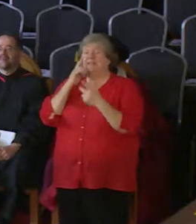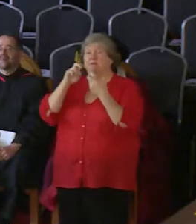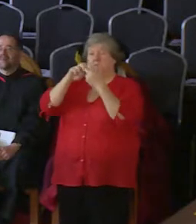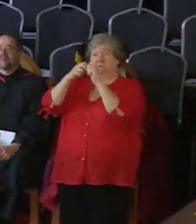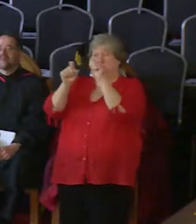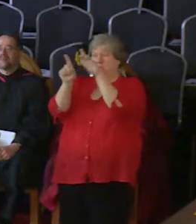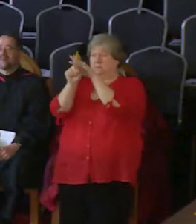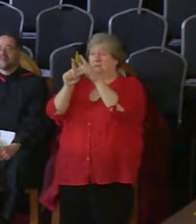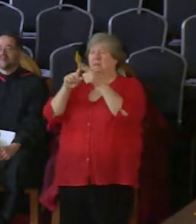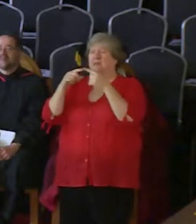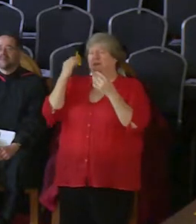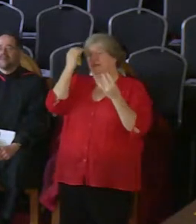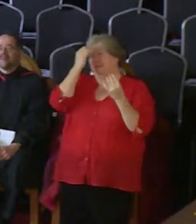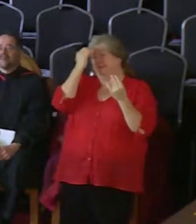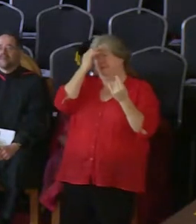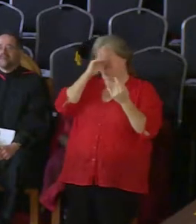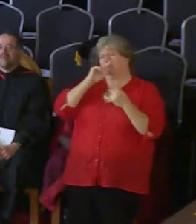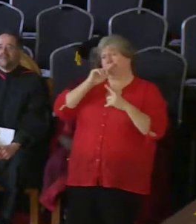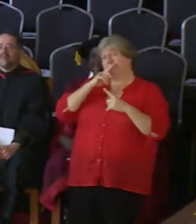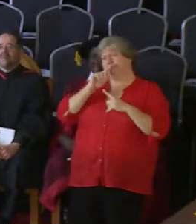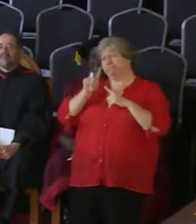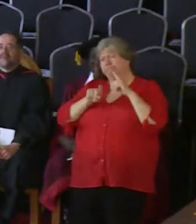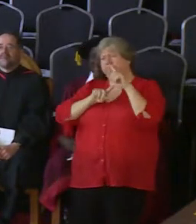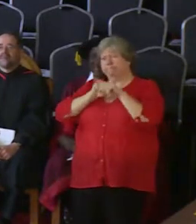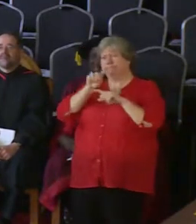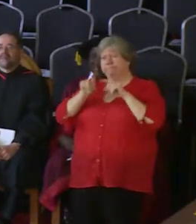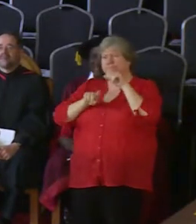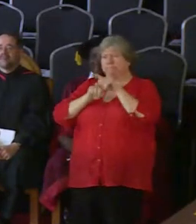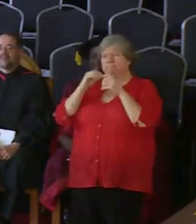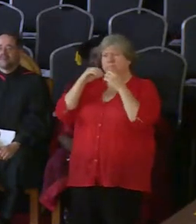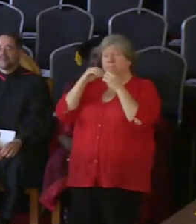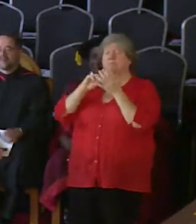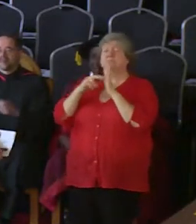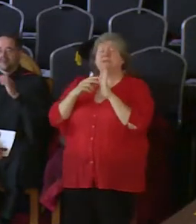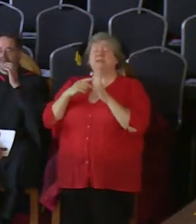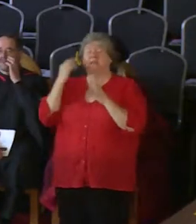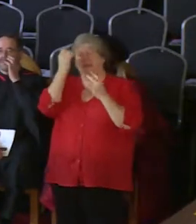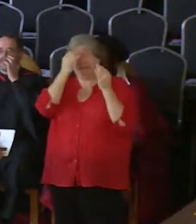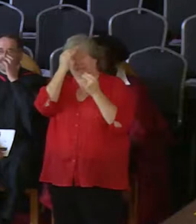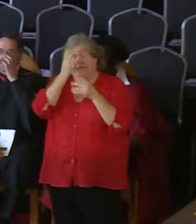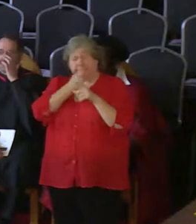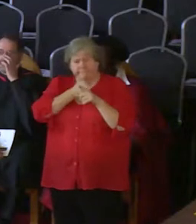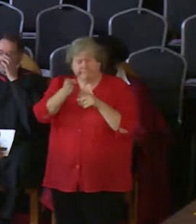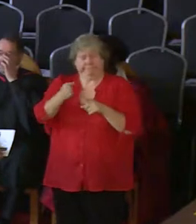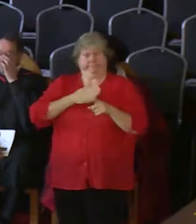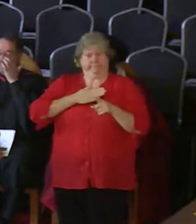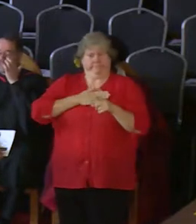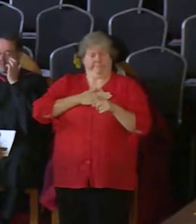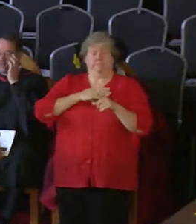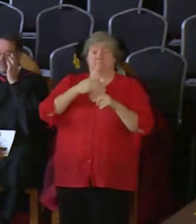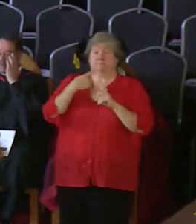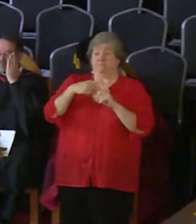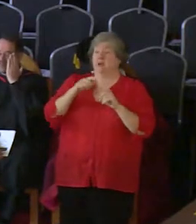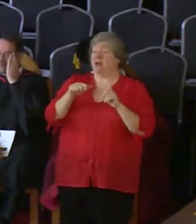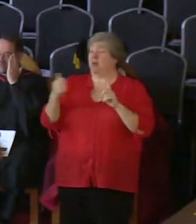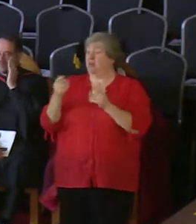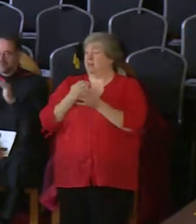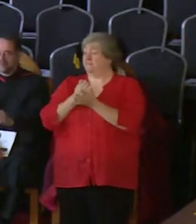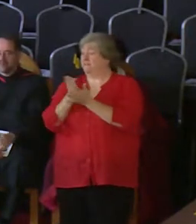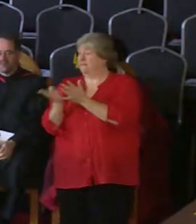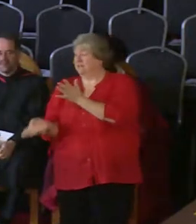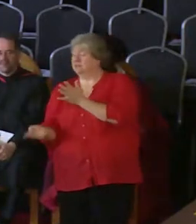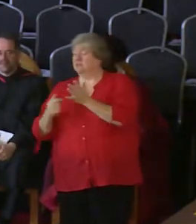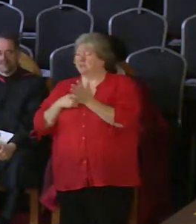questions. We've looked to nurture thinking that is disciplined and thinking that is interdisciplinary, that draws